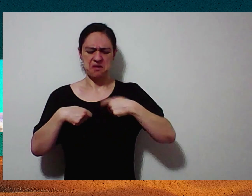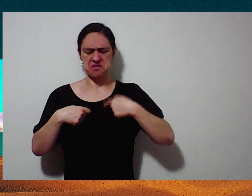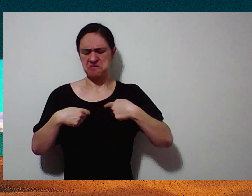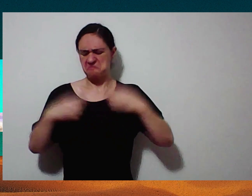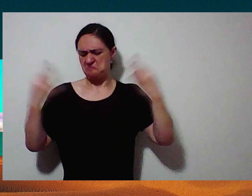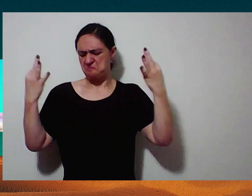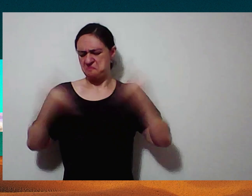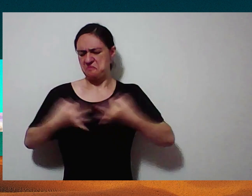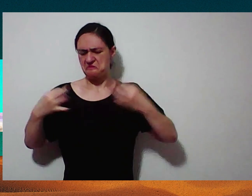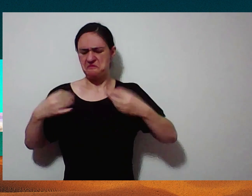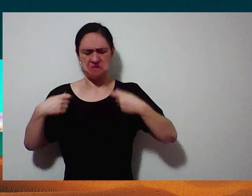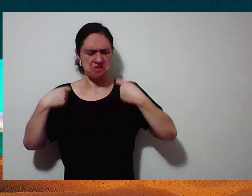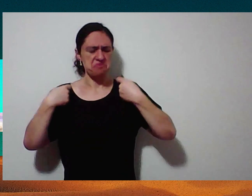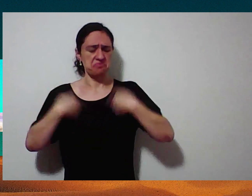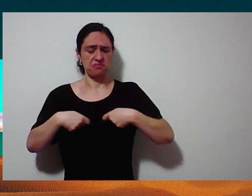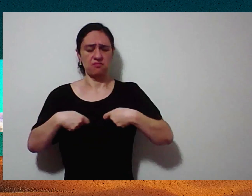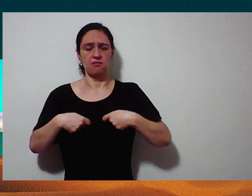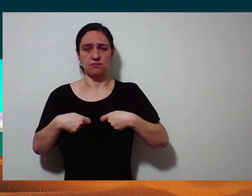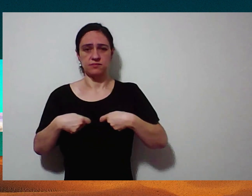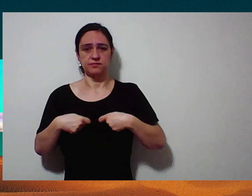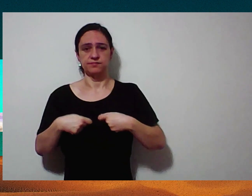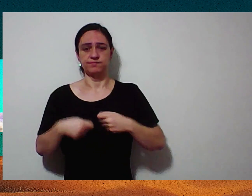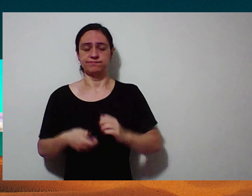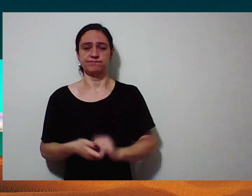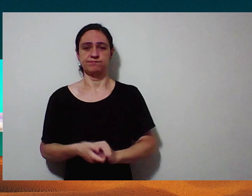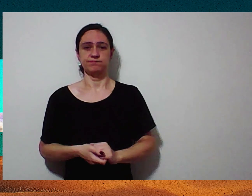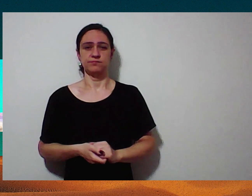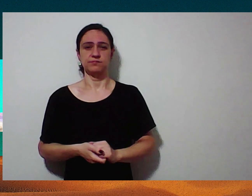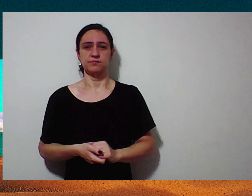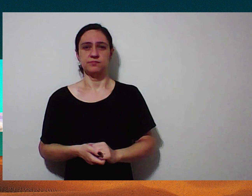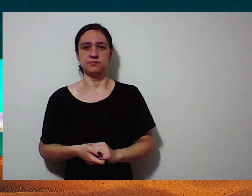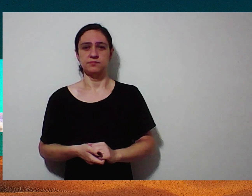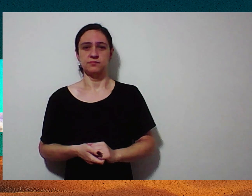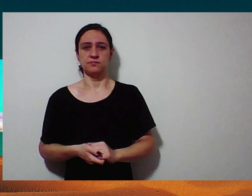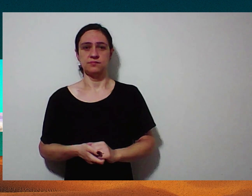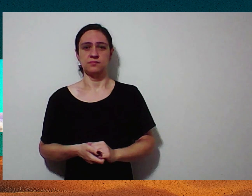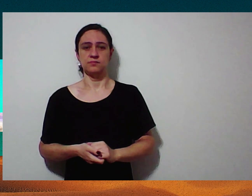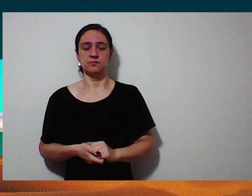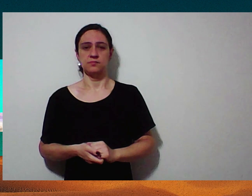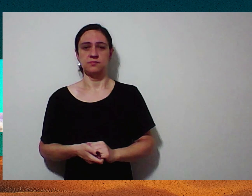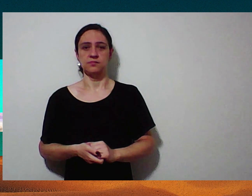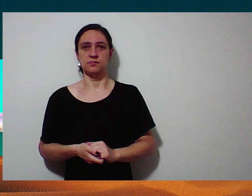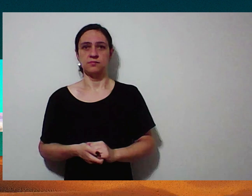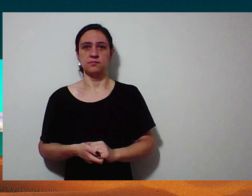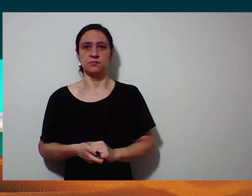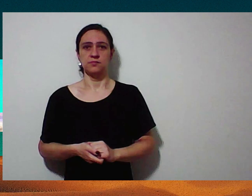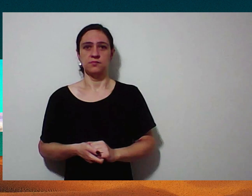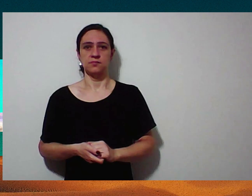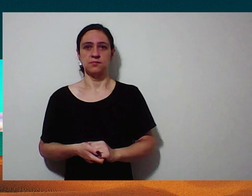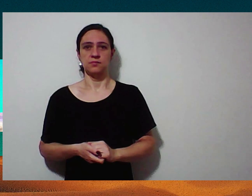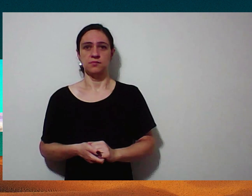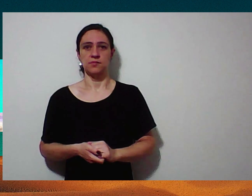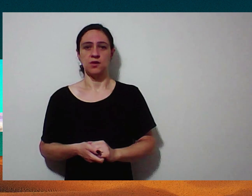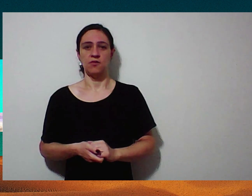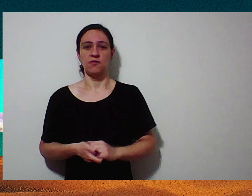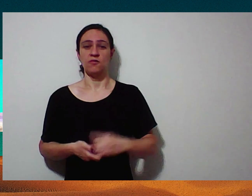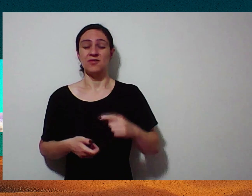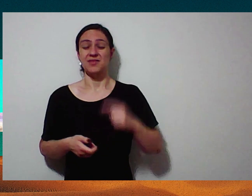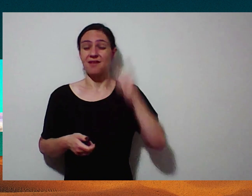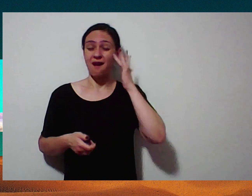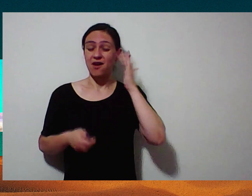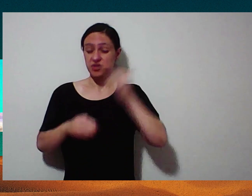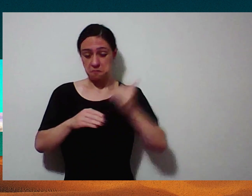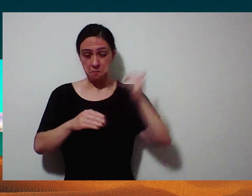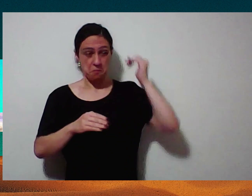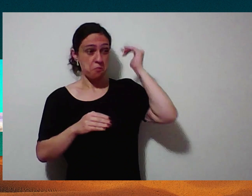the path of self-capacity of your perfection, e quando ninguém mais chega à sua altura, and no one can reach